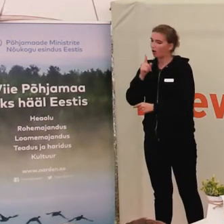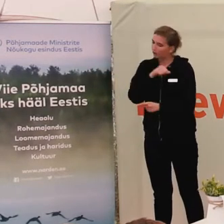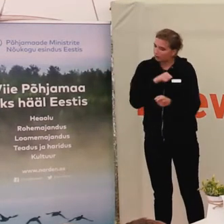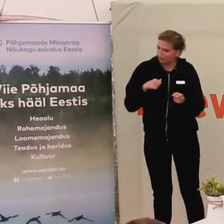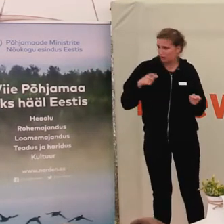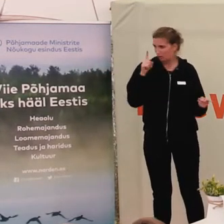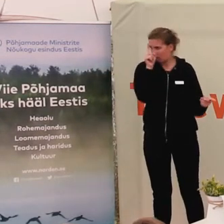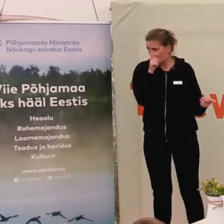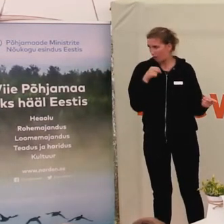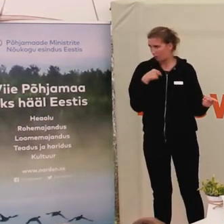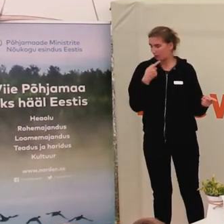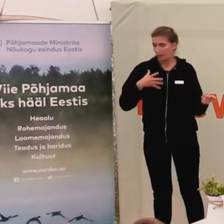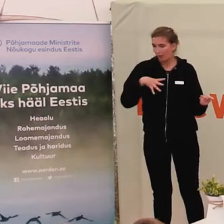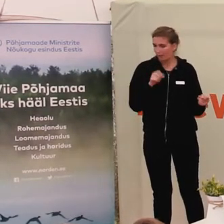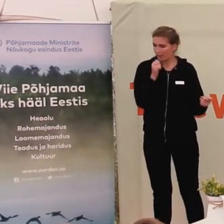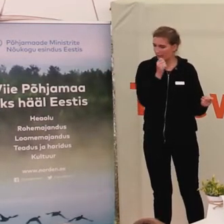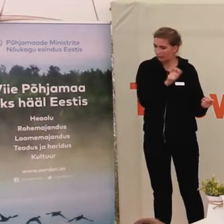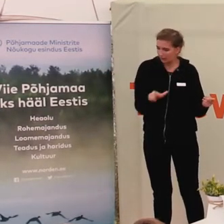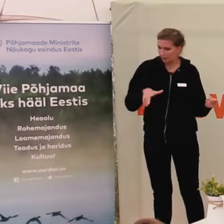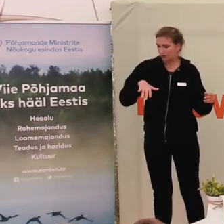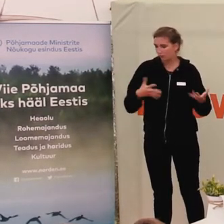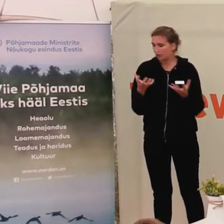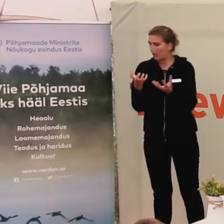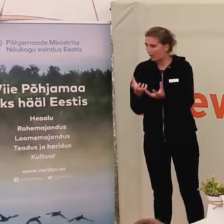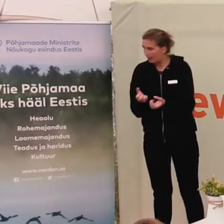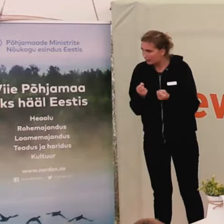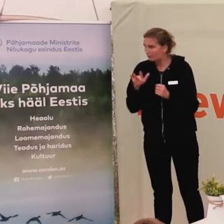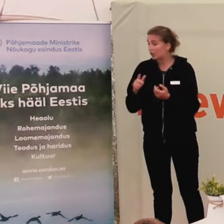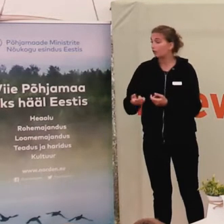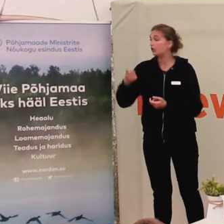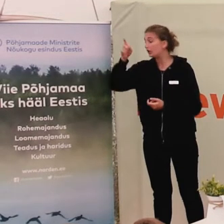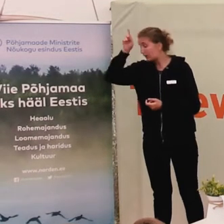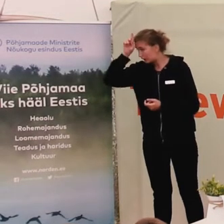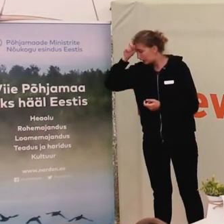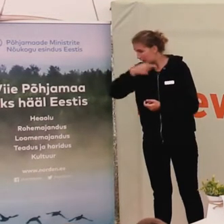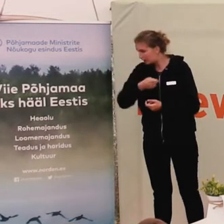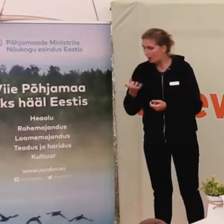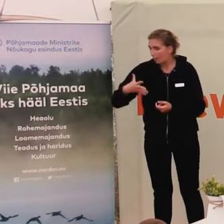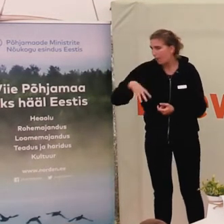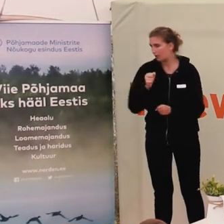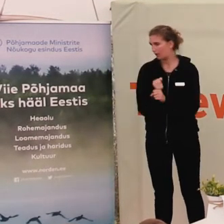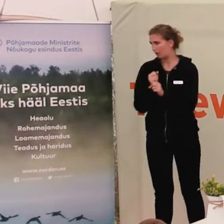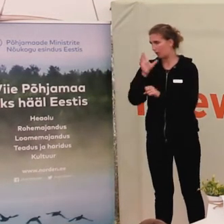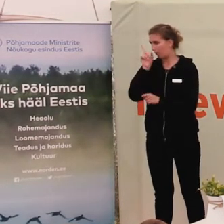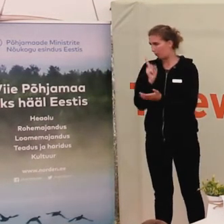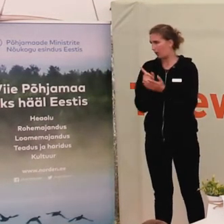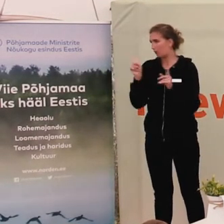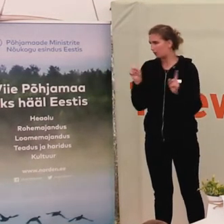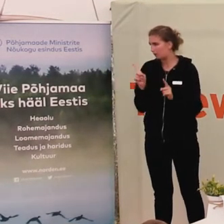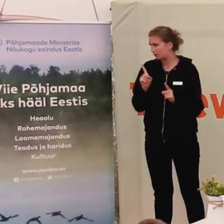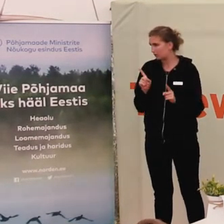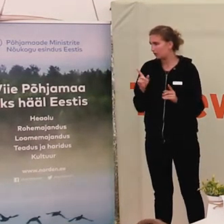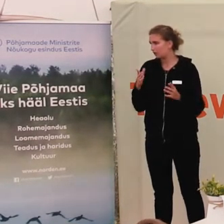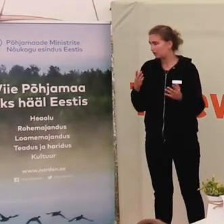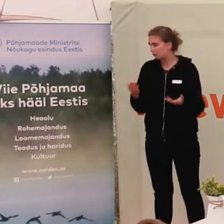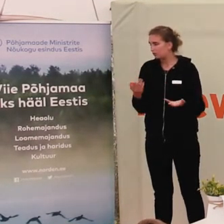think that as private people or as companies or as countries that we need to do? So not academic, but what is like